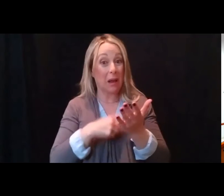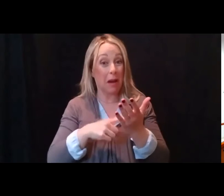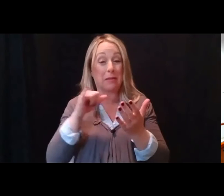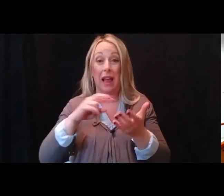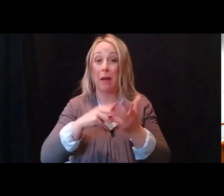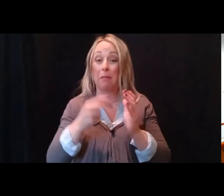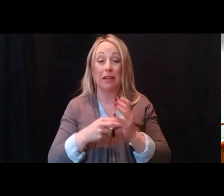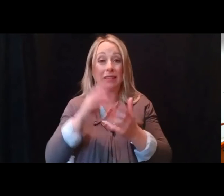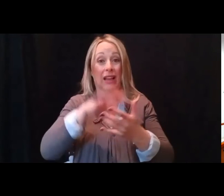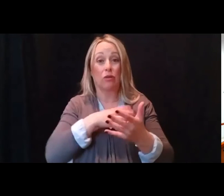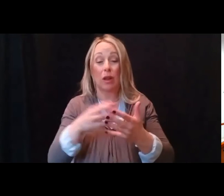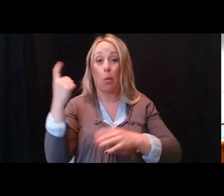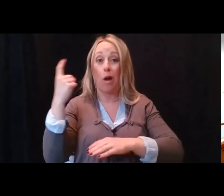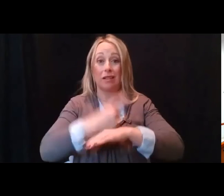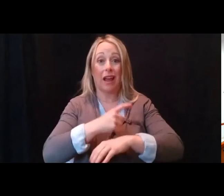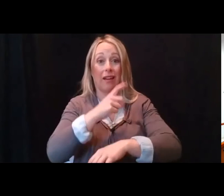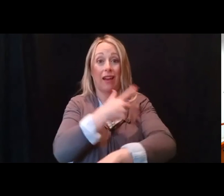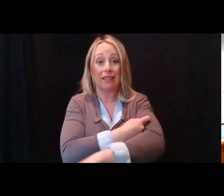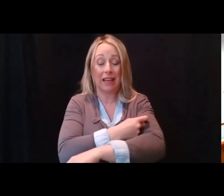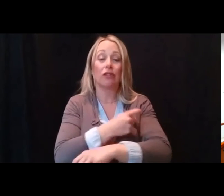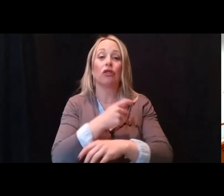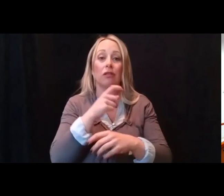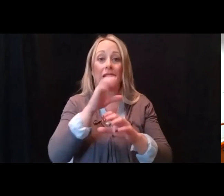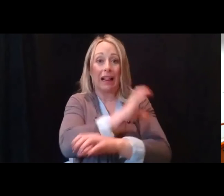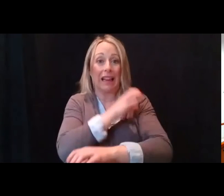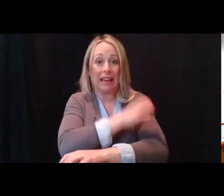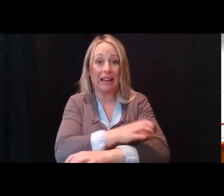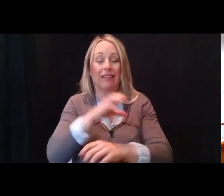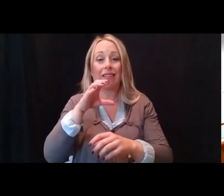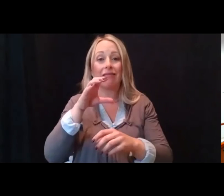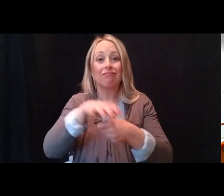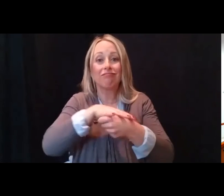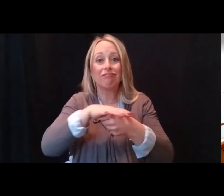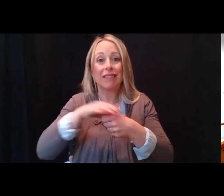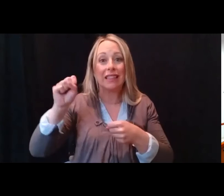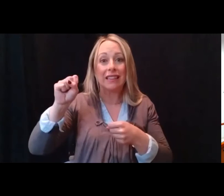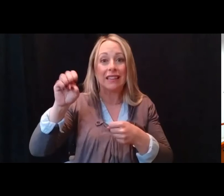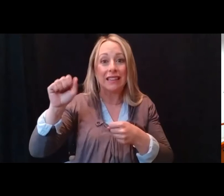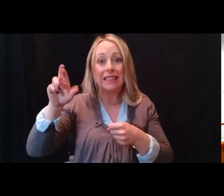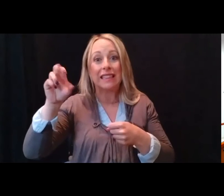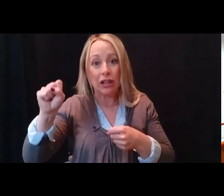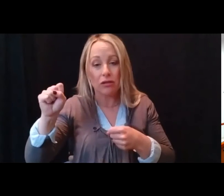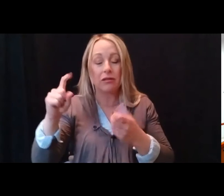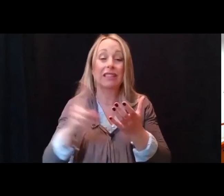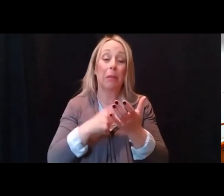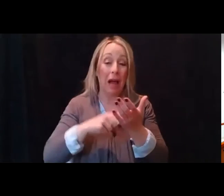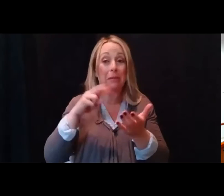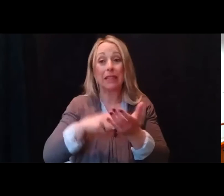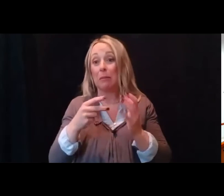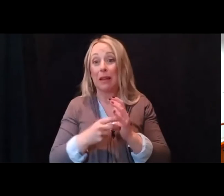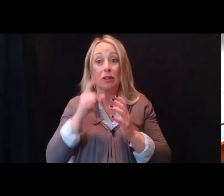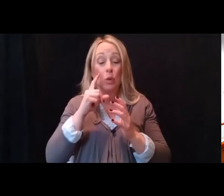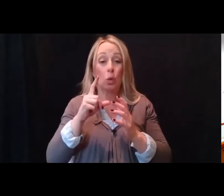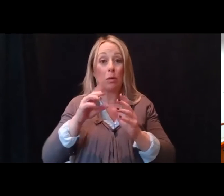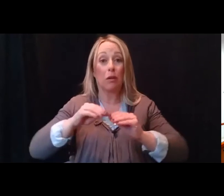one-day vaccination clinic at our Sears location. Other weeks, it means providing additional doses to community partners to help